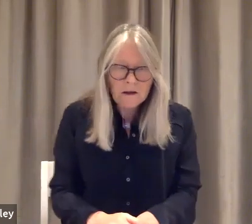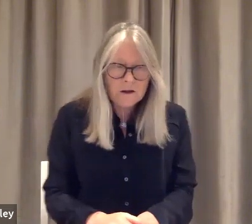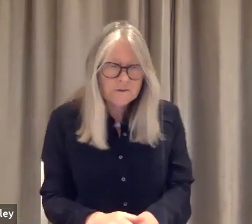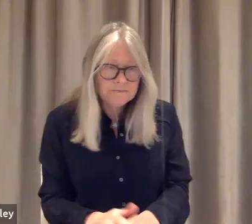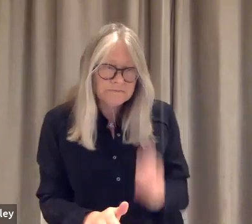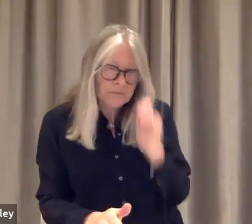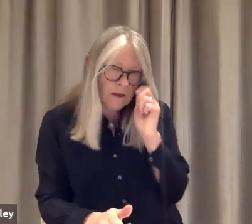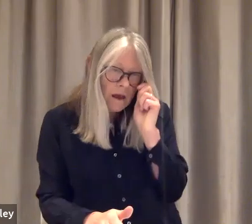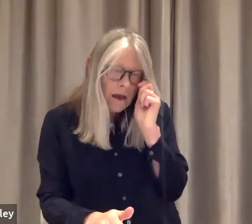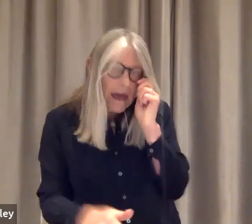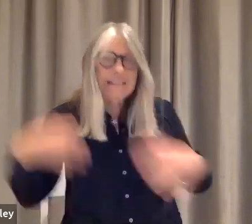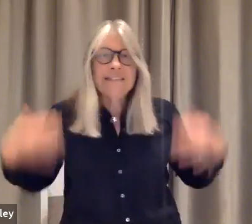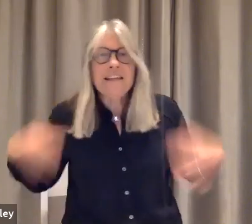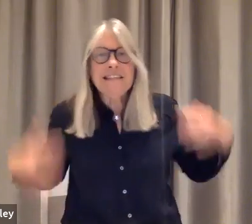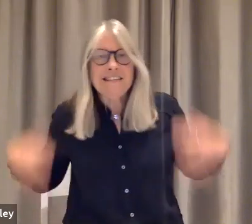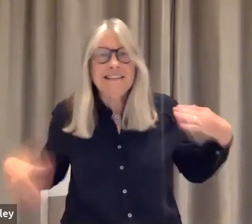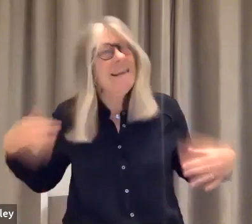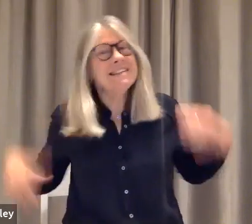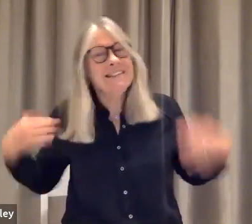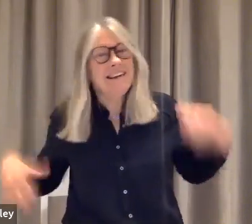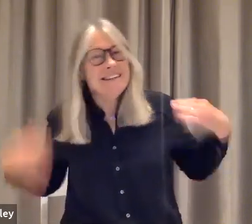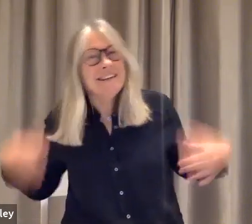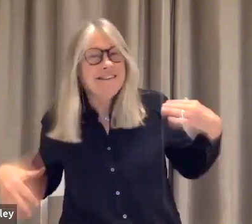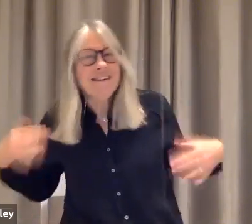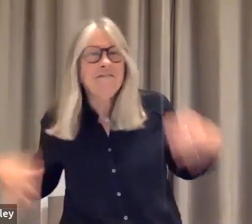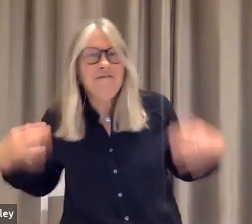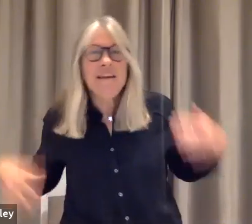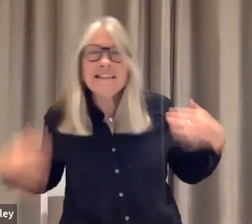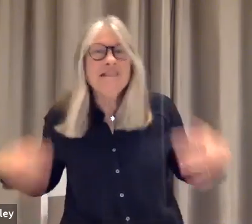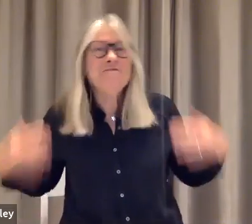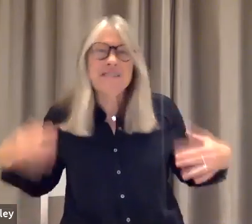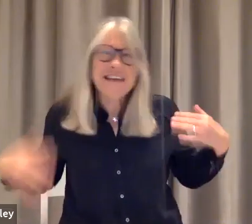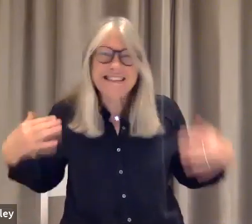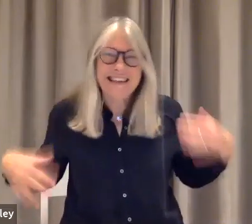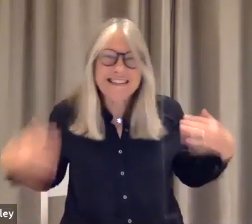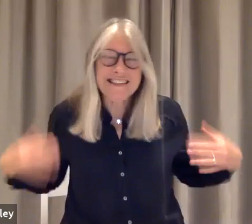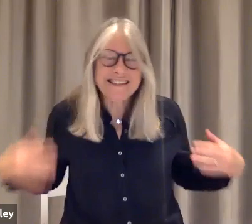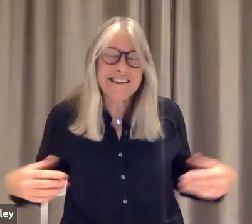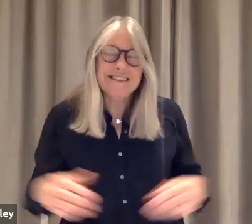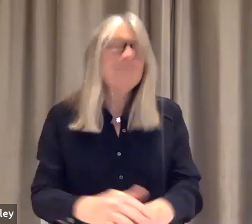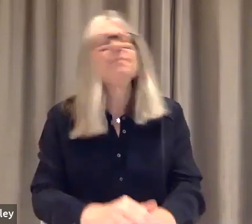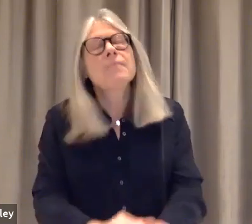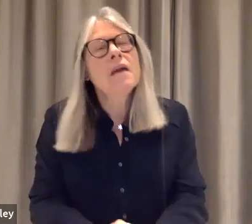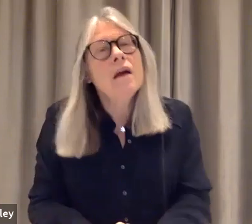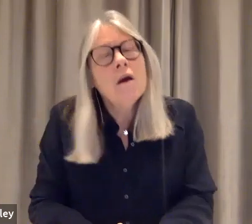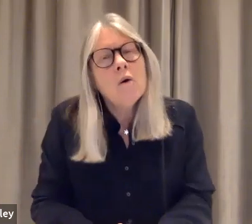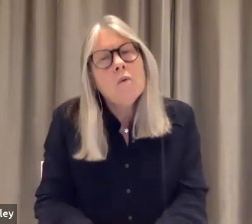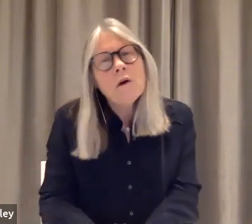Good. Excited, you can kind of feel it in your body, excited, good. Worried,